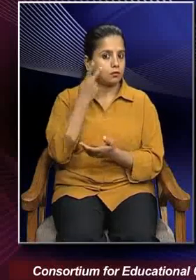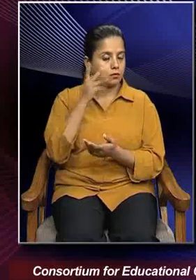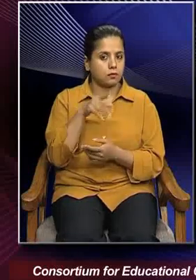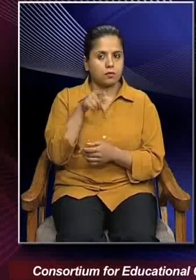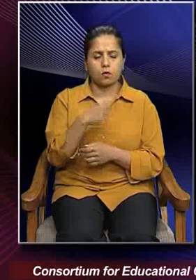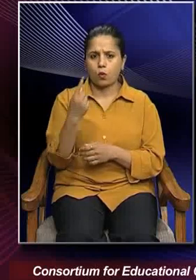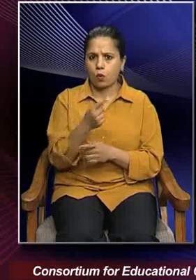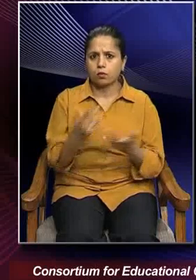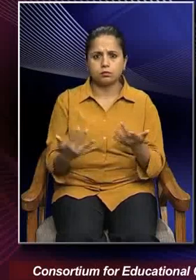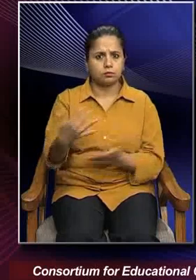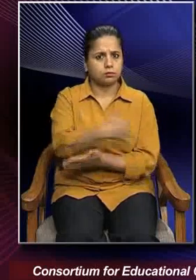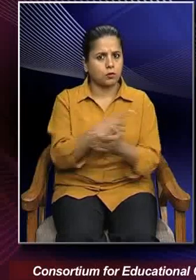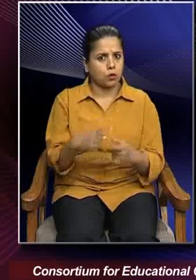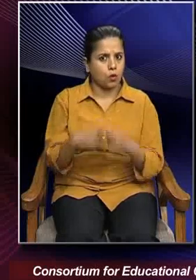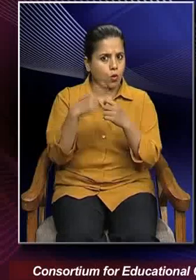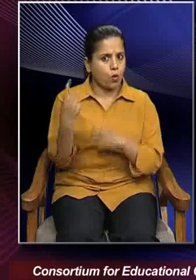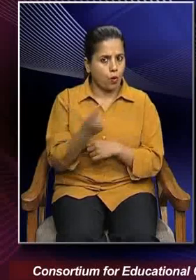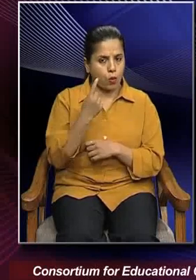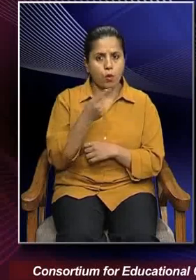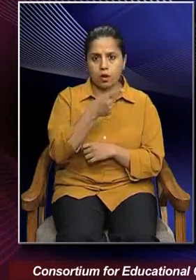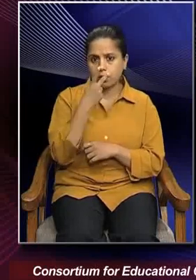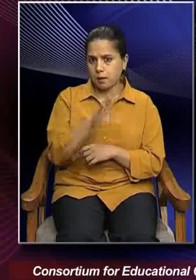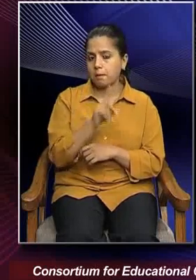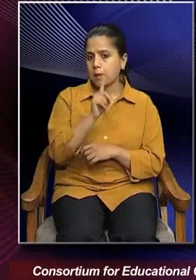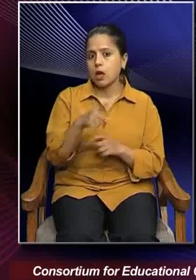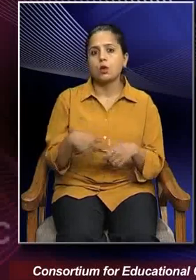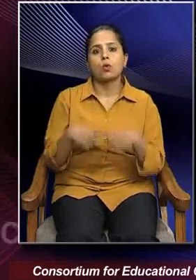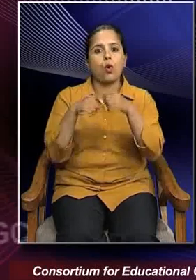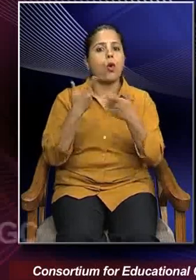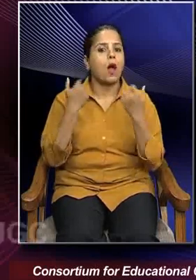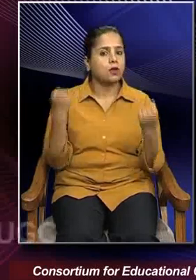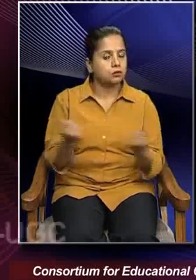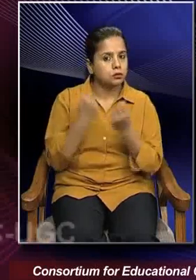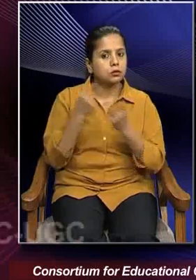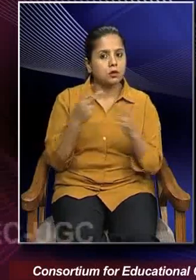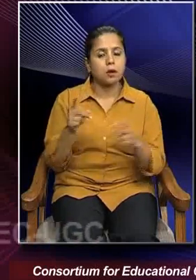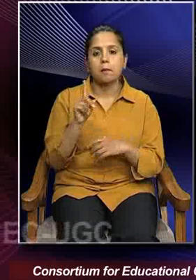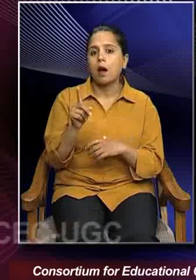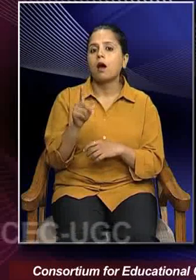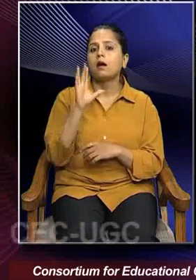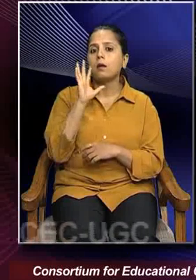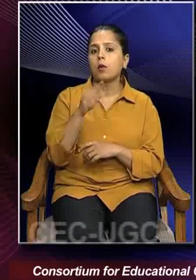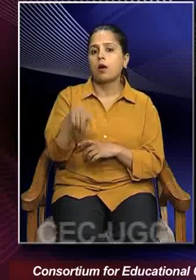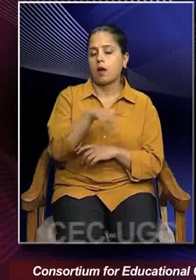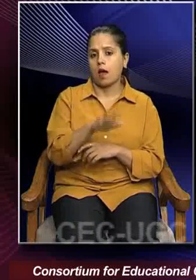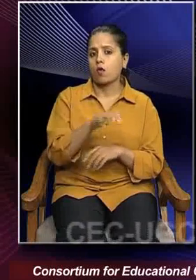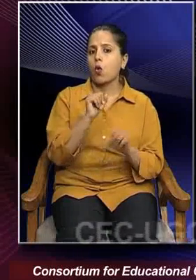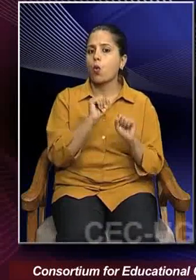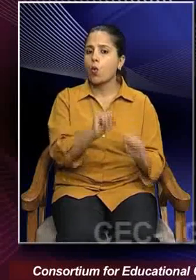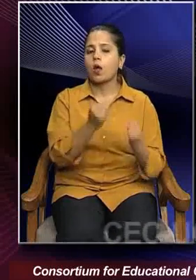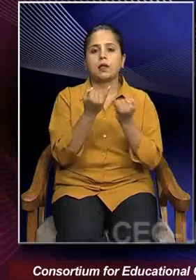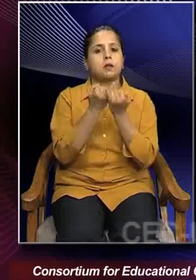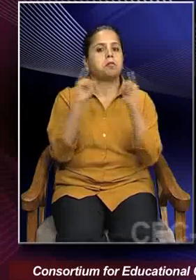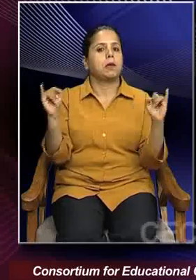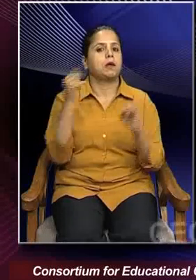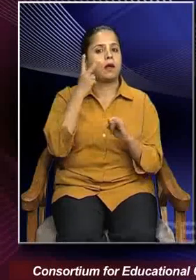mere collection of qualities that it possesses, qualities or the actions. In fact, it has its own independent